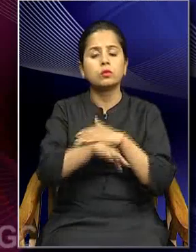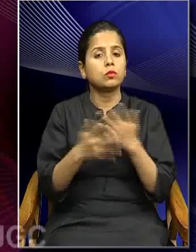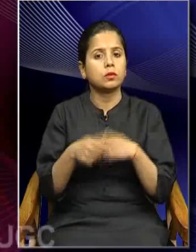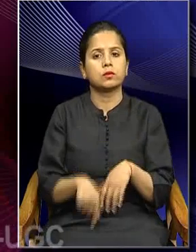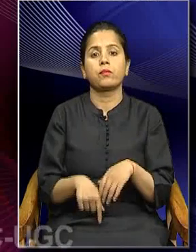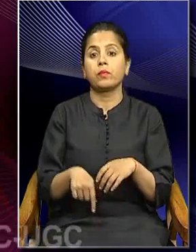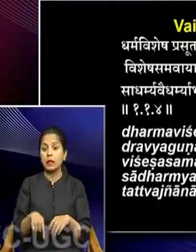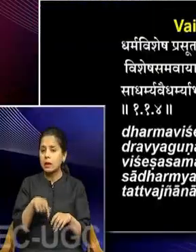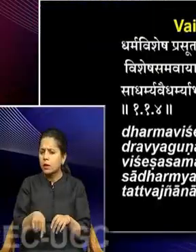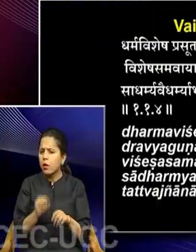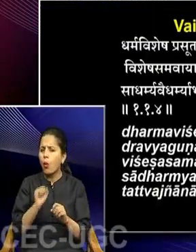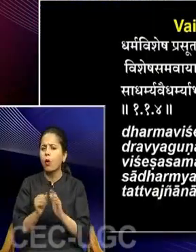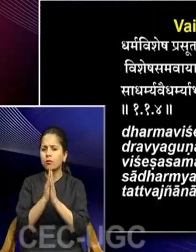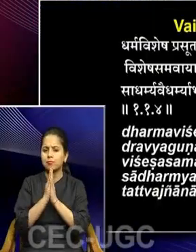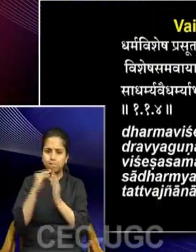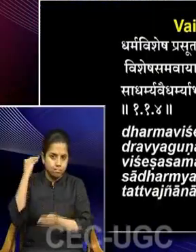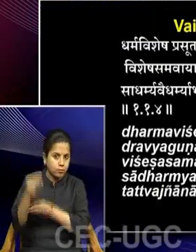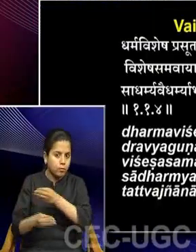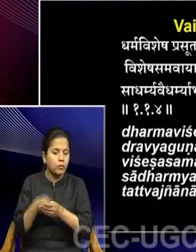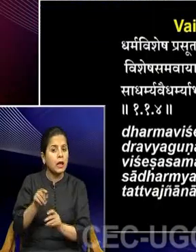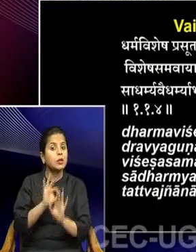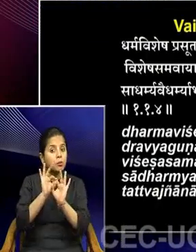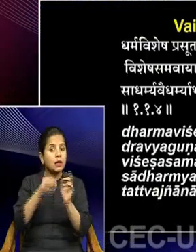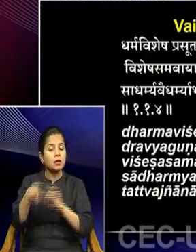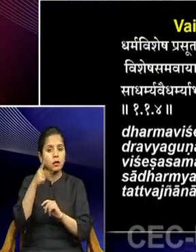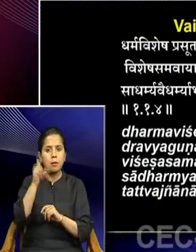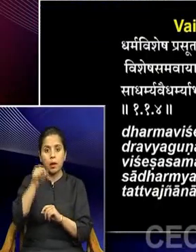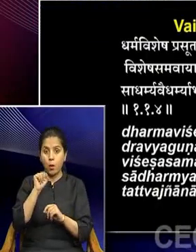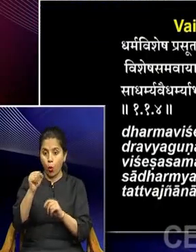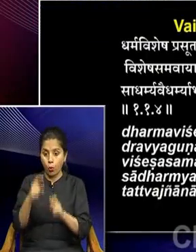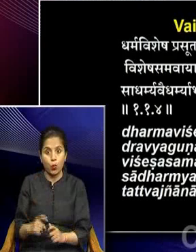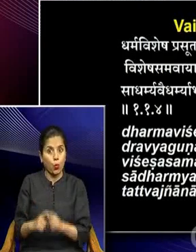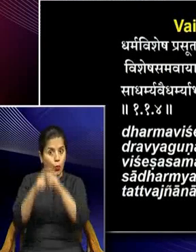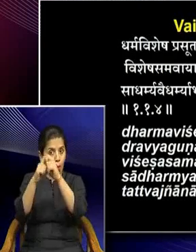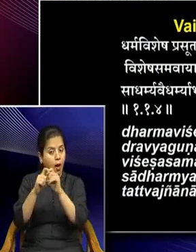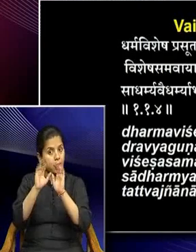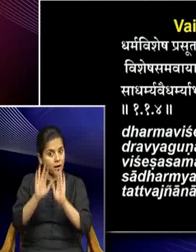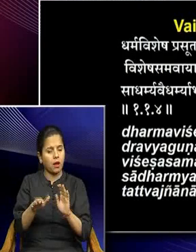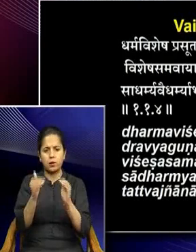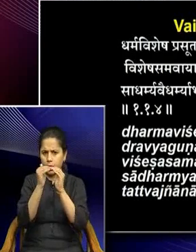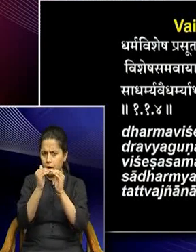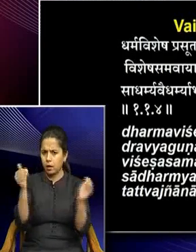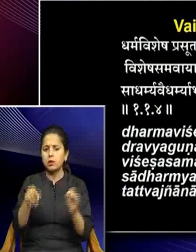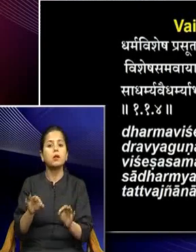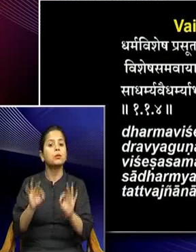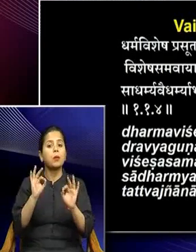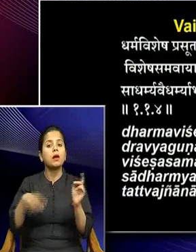Dharma Vishesh Prasutat Dravya Guna Karma Samanya